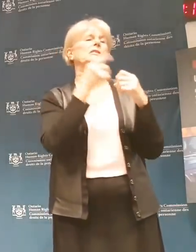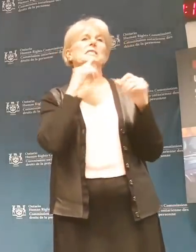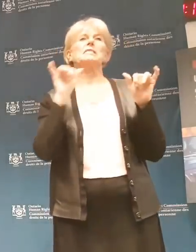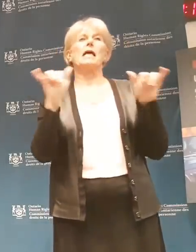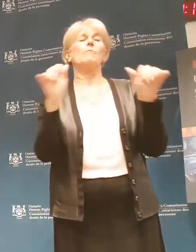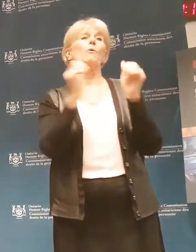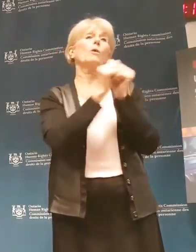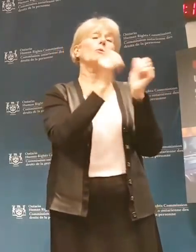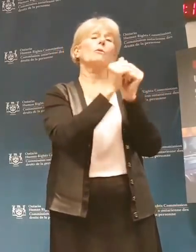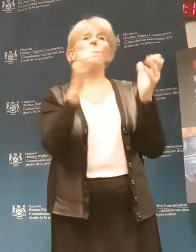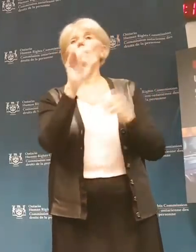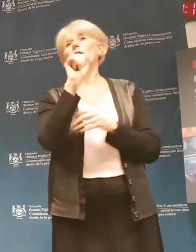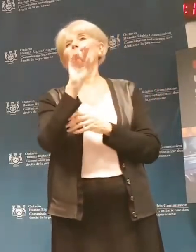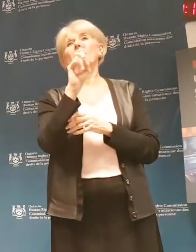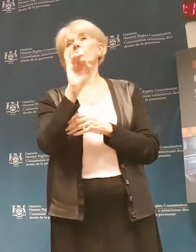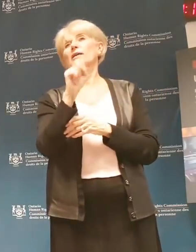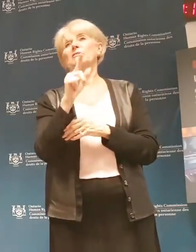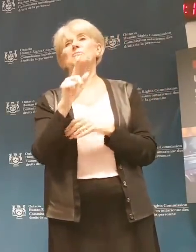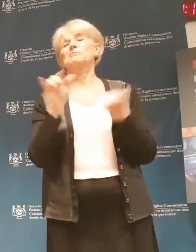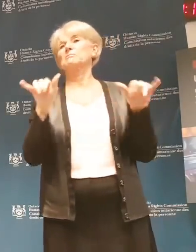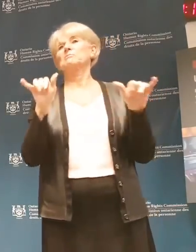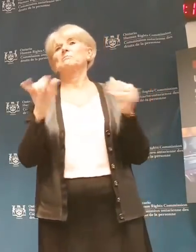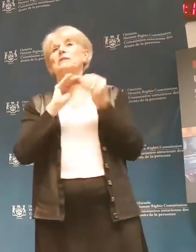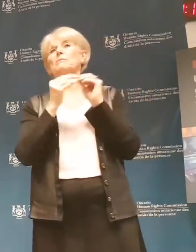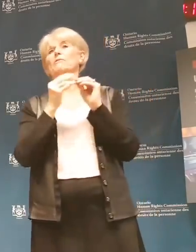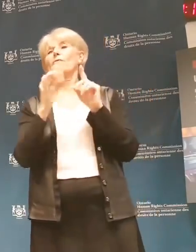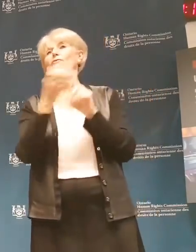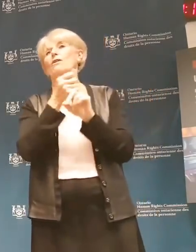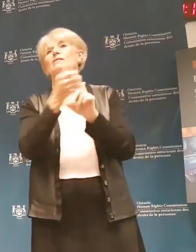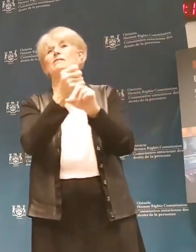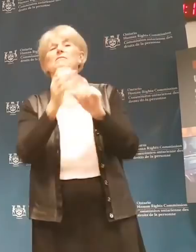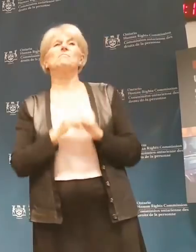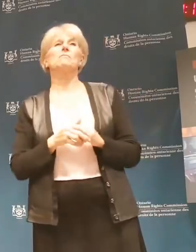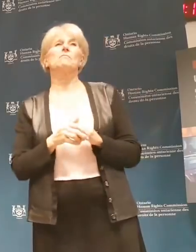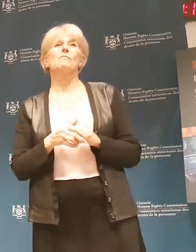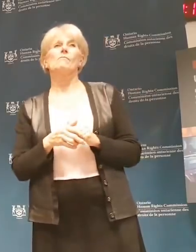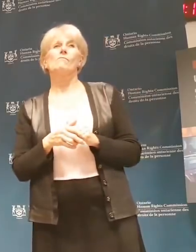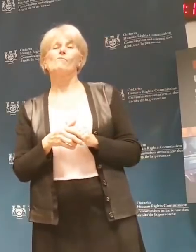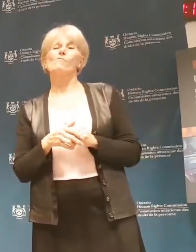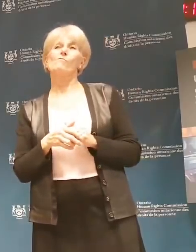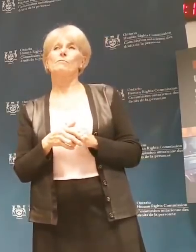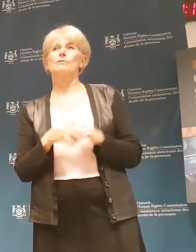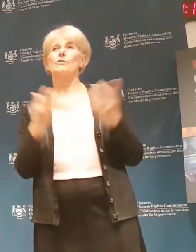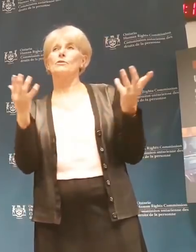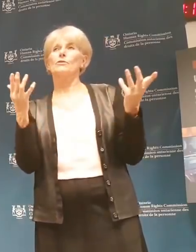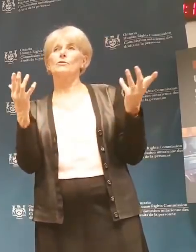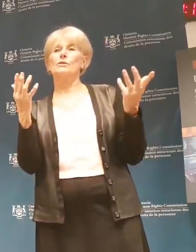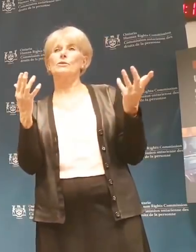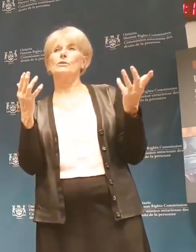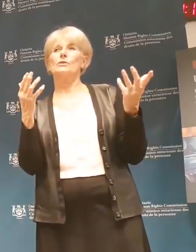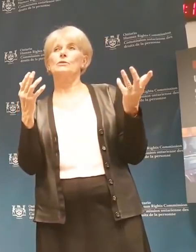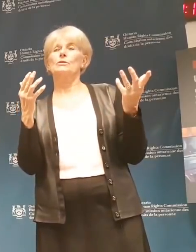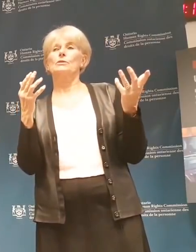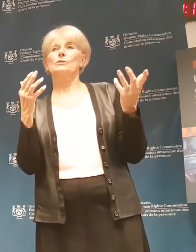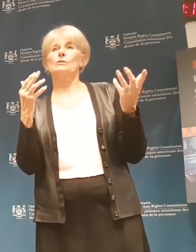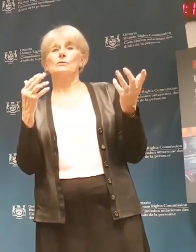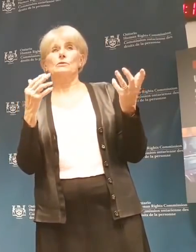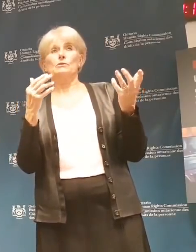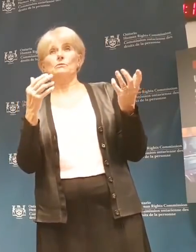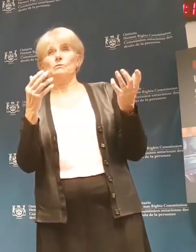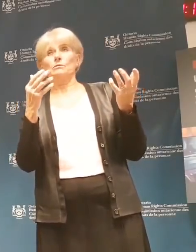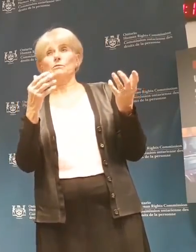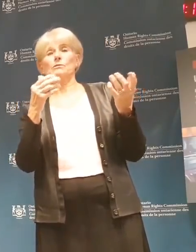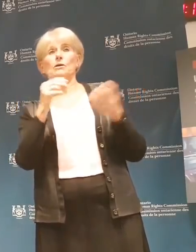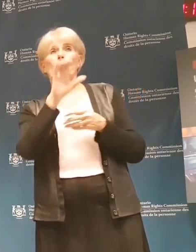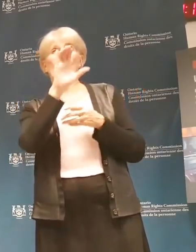without carding. And so, I think if we're going to raise bringing it back carding, for example,